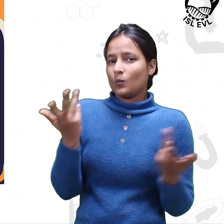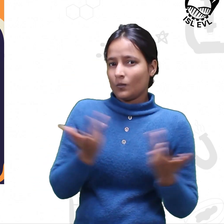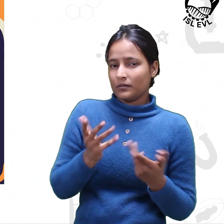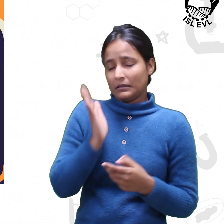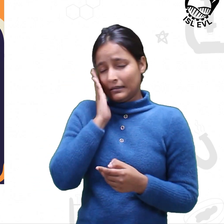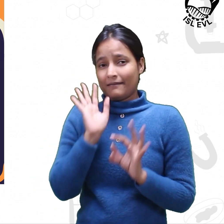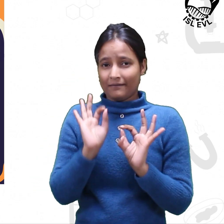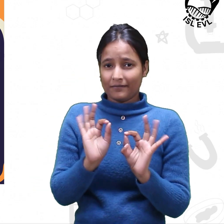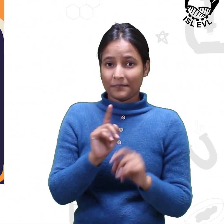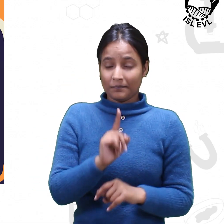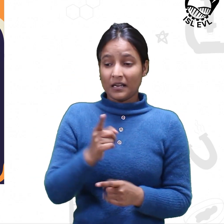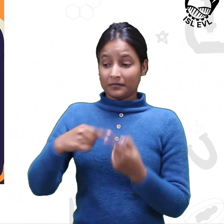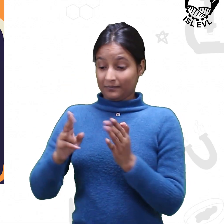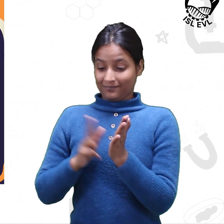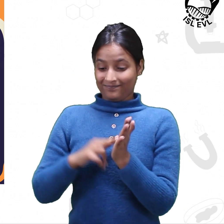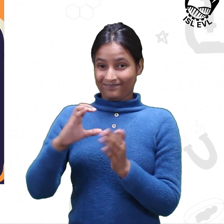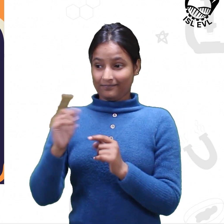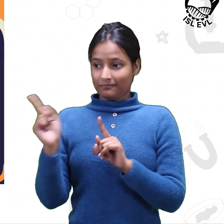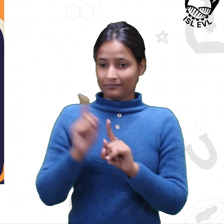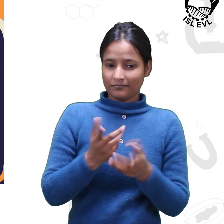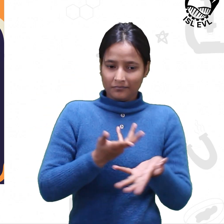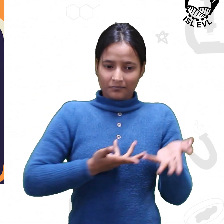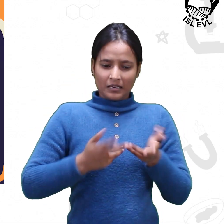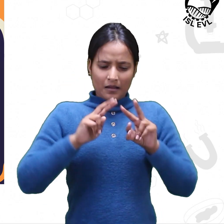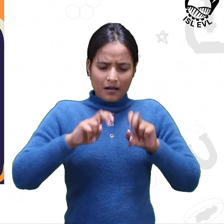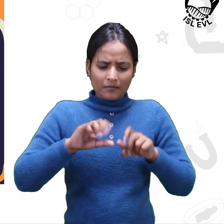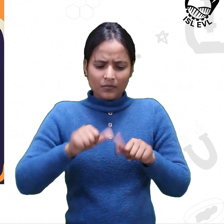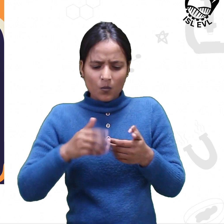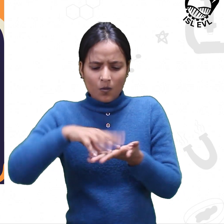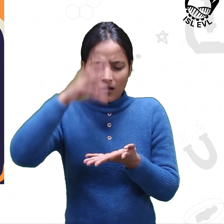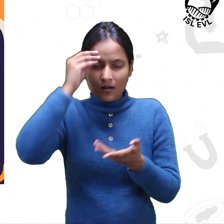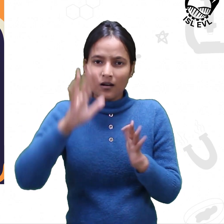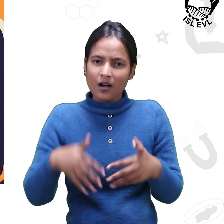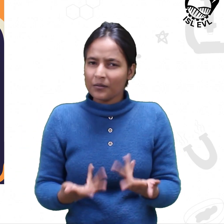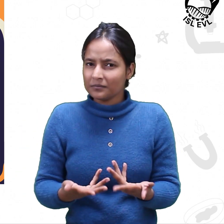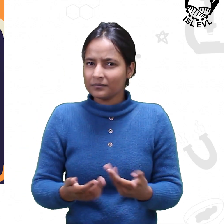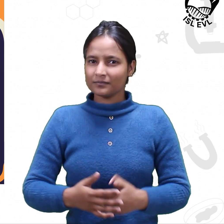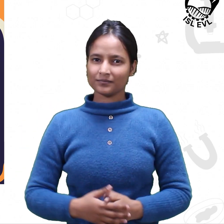they now wanted to know how Dr. Chavan studies sleep in his lab.